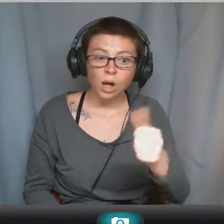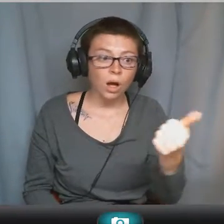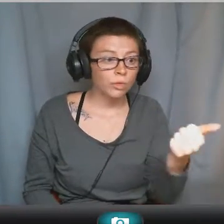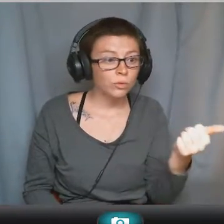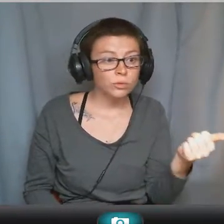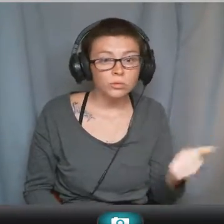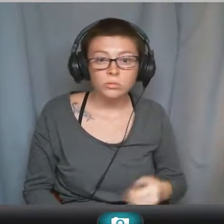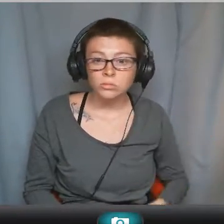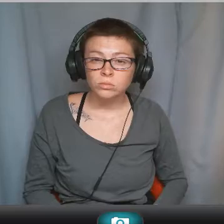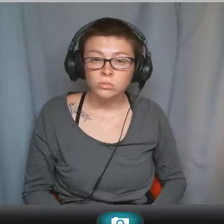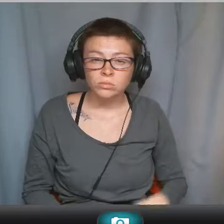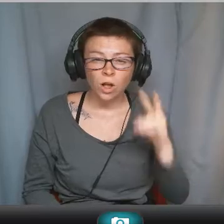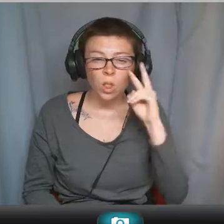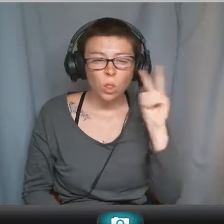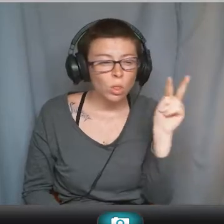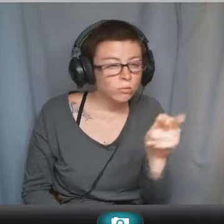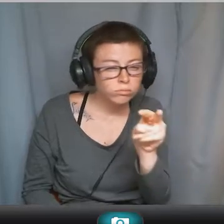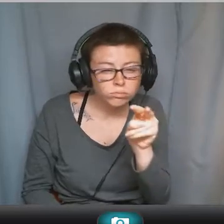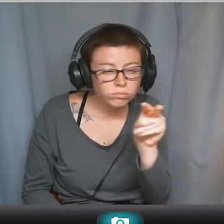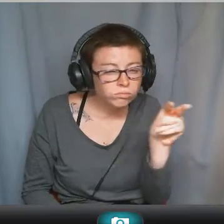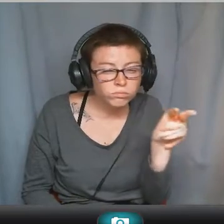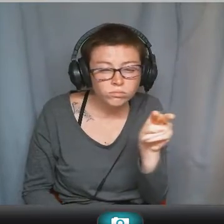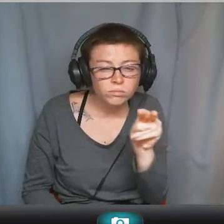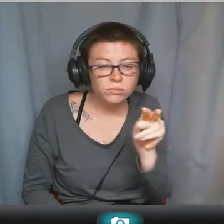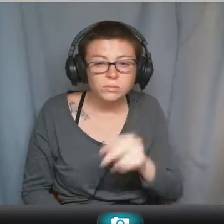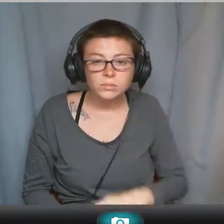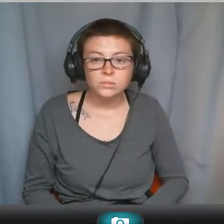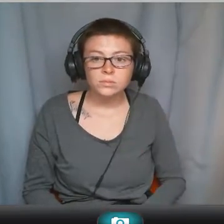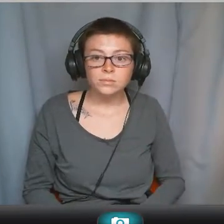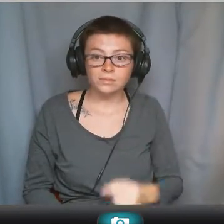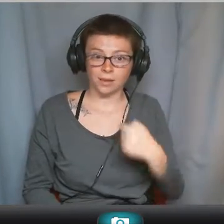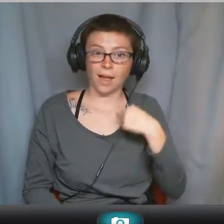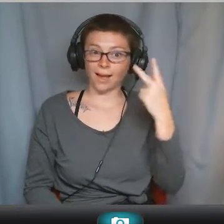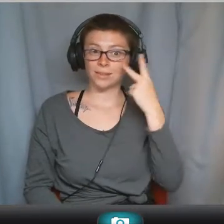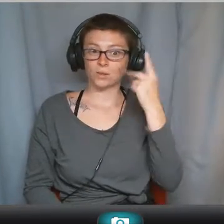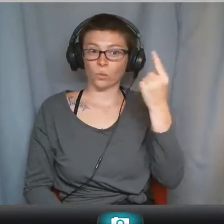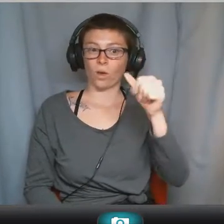signs? Look hard. I see one other sign in here. Vernon?